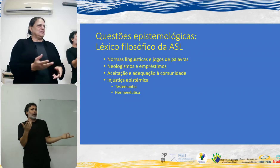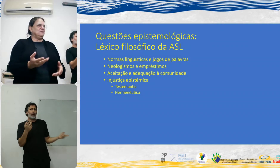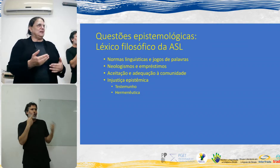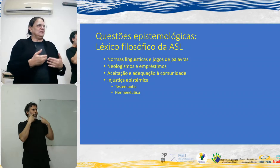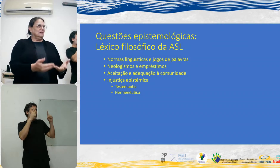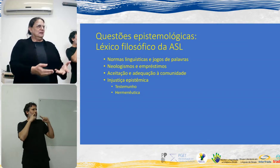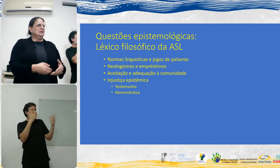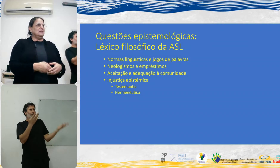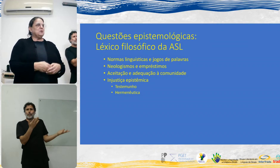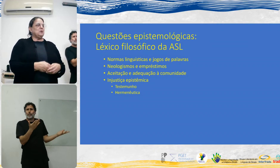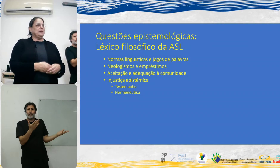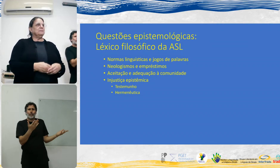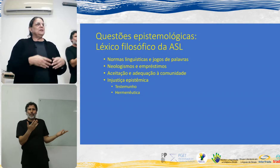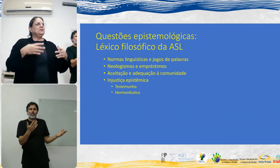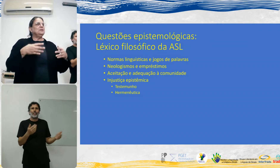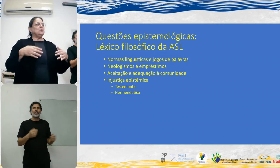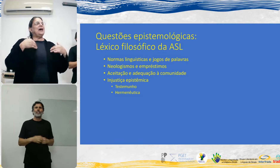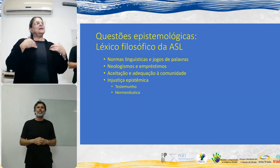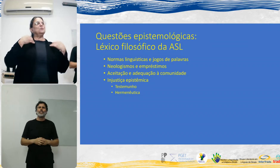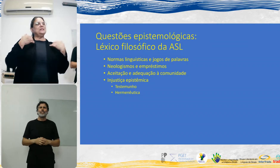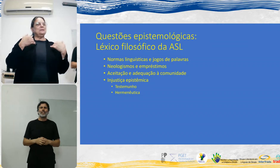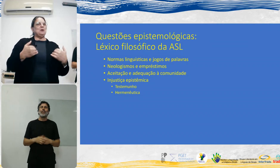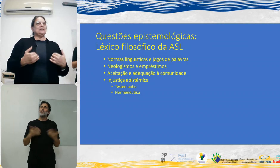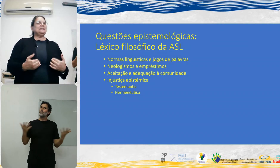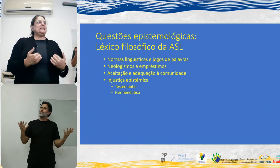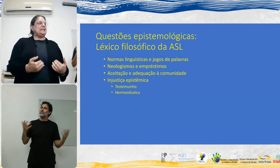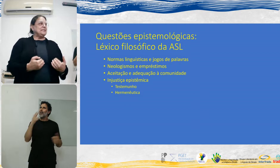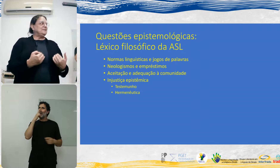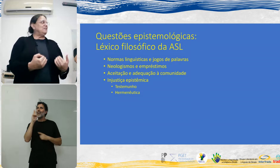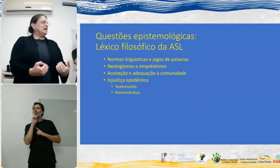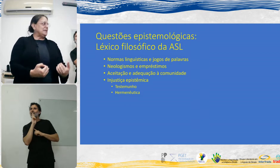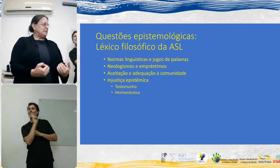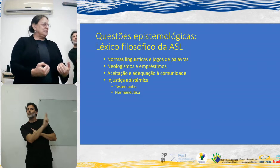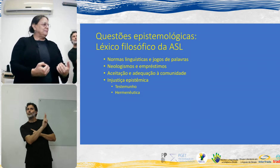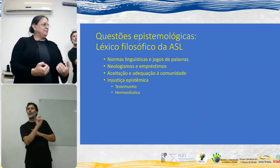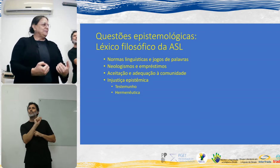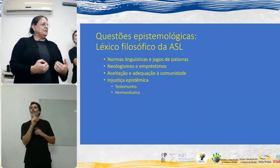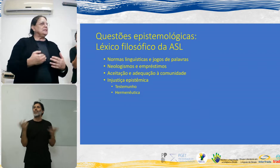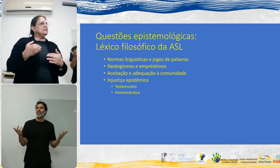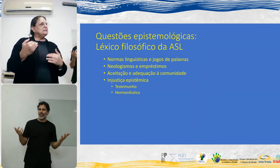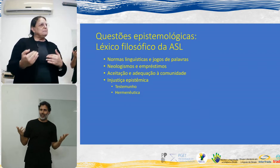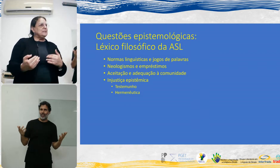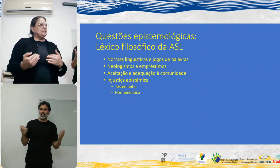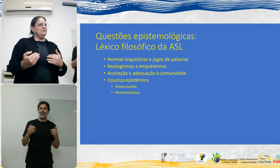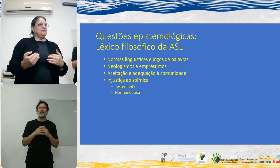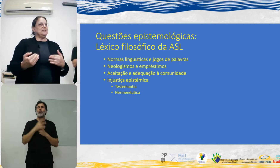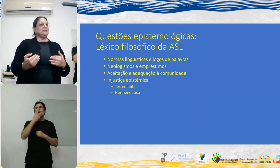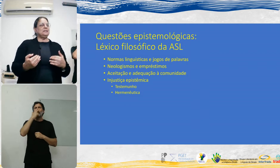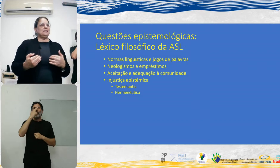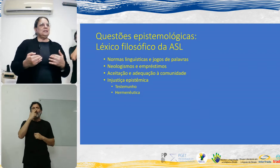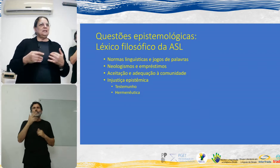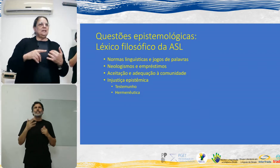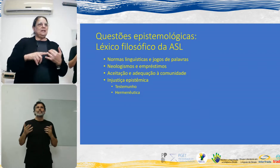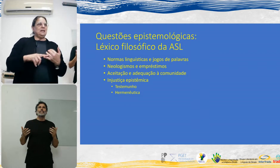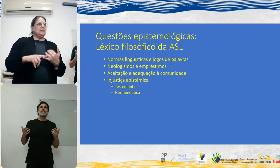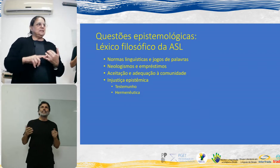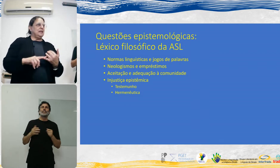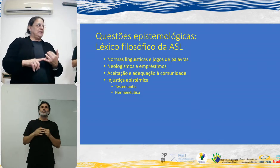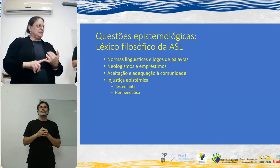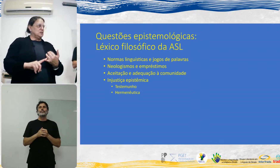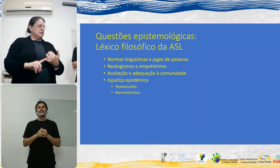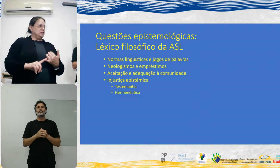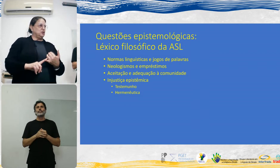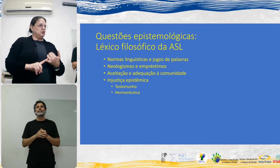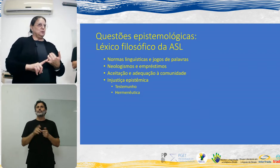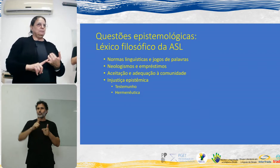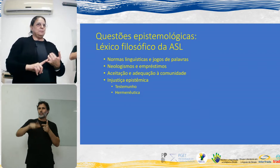about, it's fine, keep going. So that response, it's fine, the dismissiveness is an